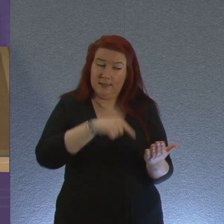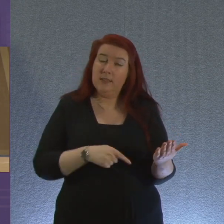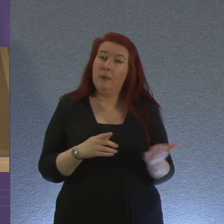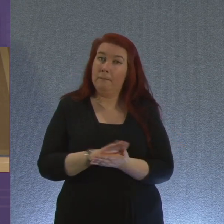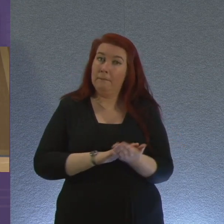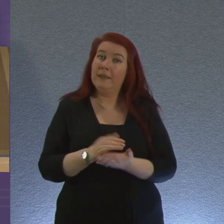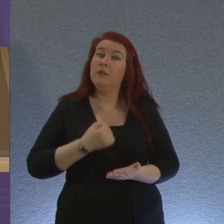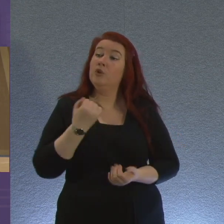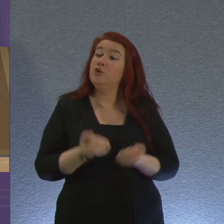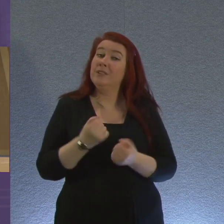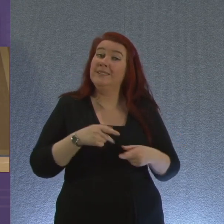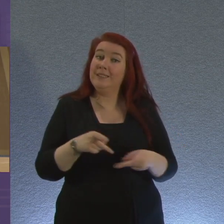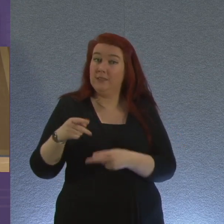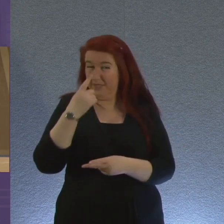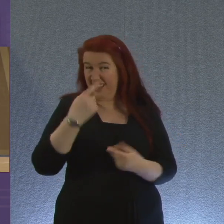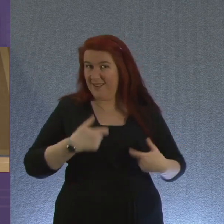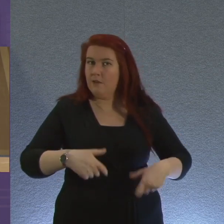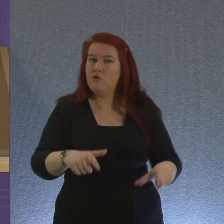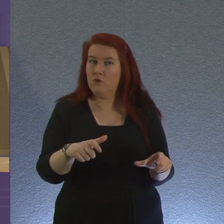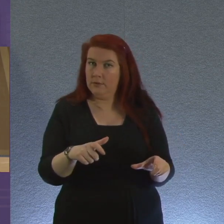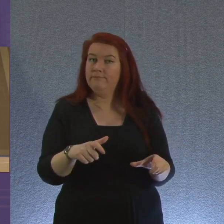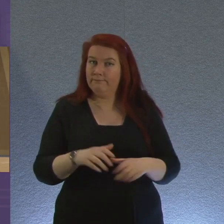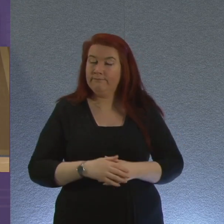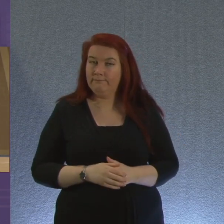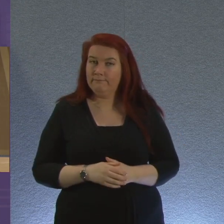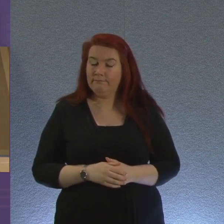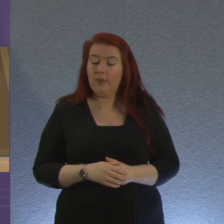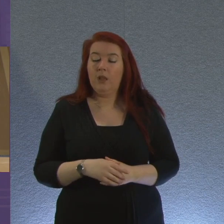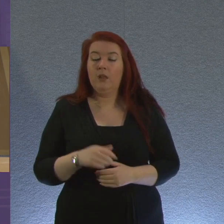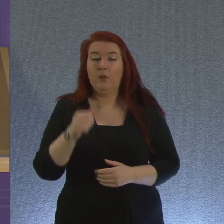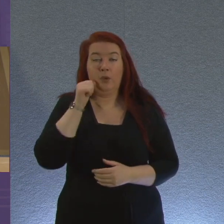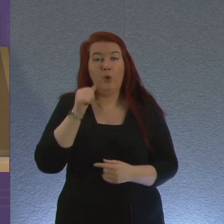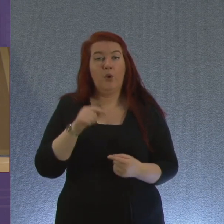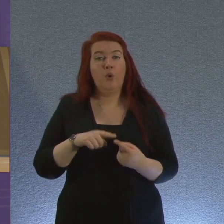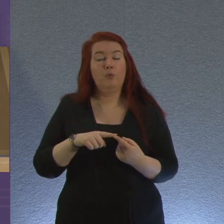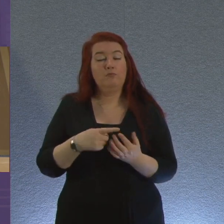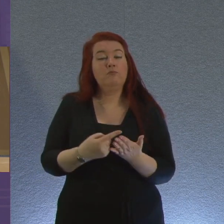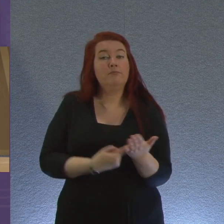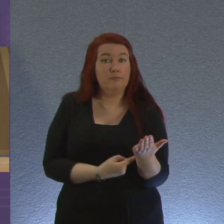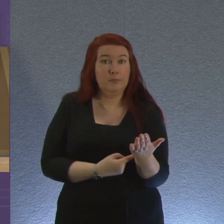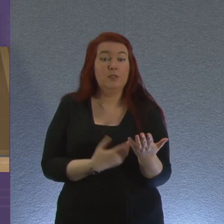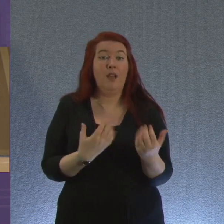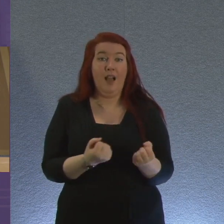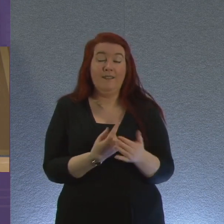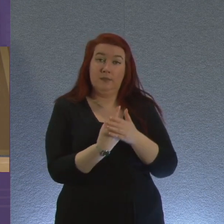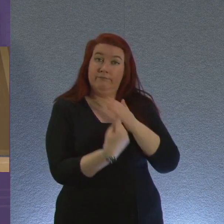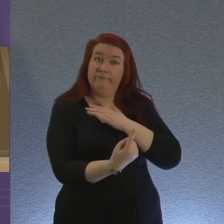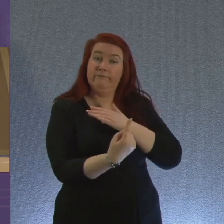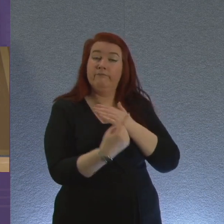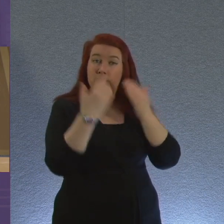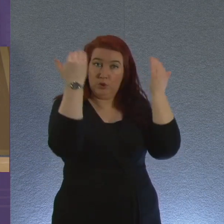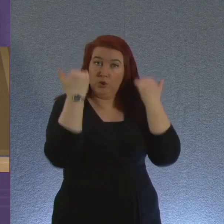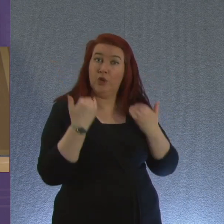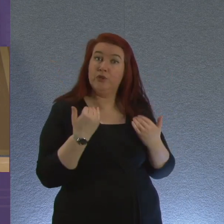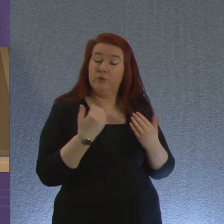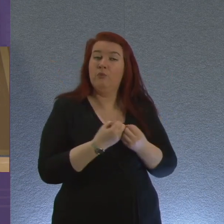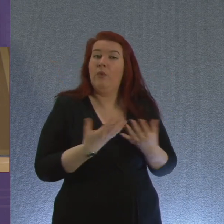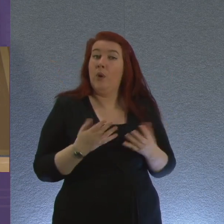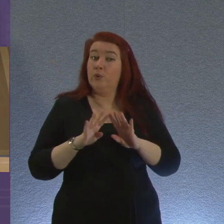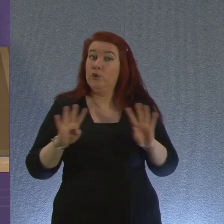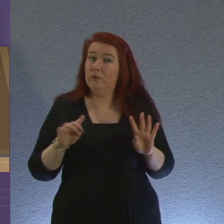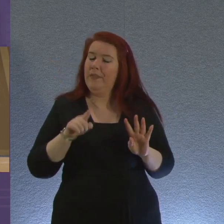these extraordinary times. As we know, measures to allow solemn trials without jury are controversial